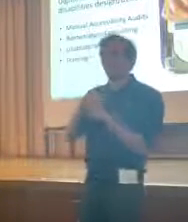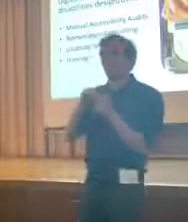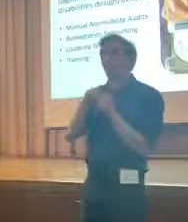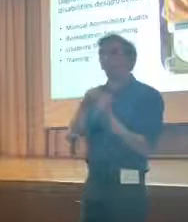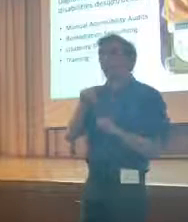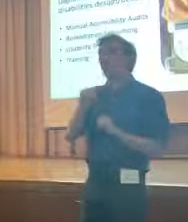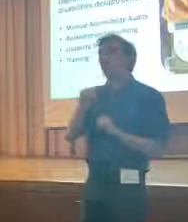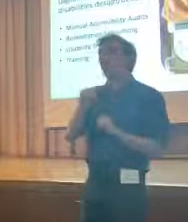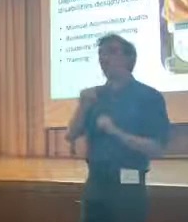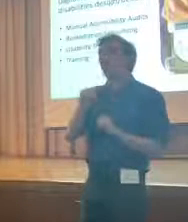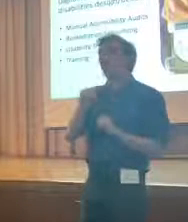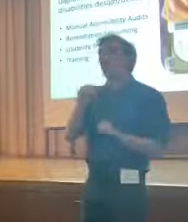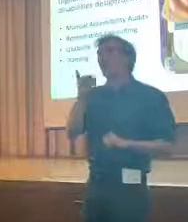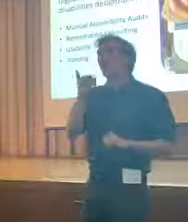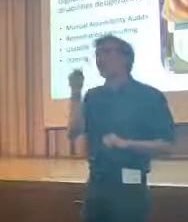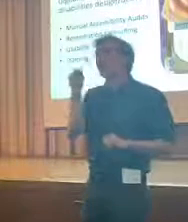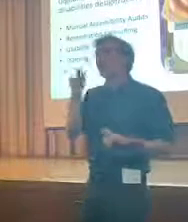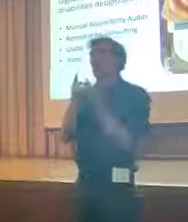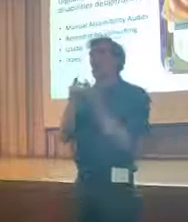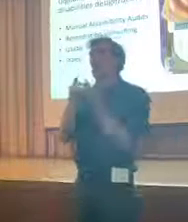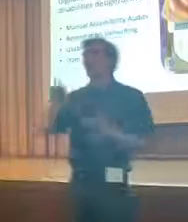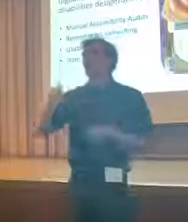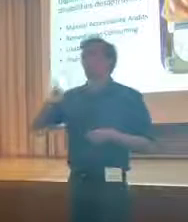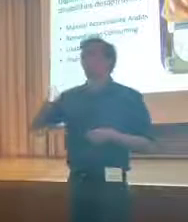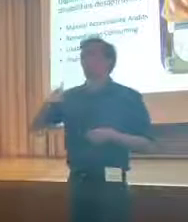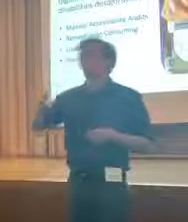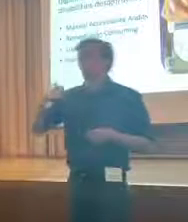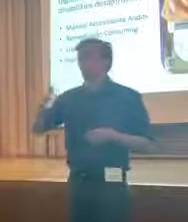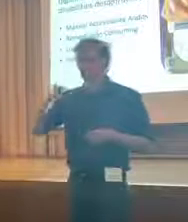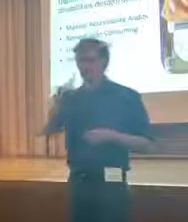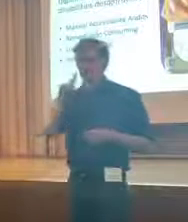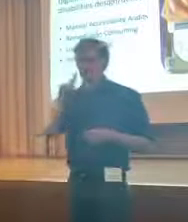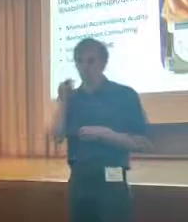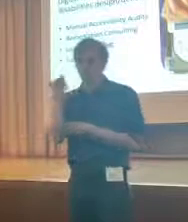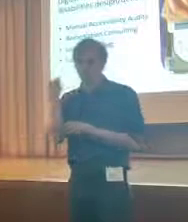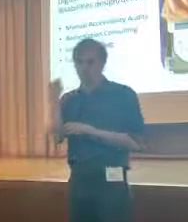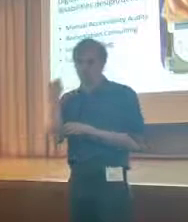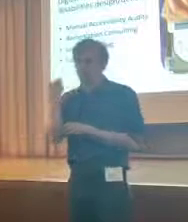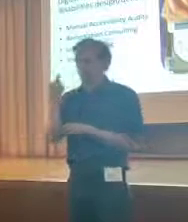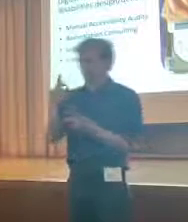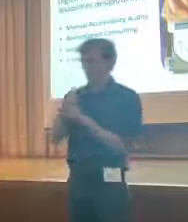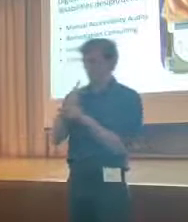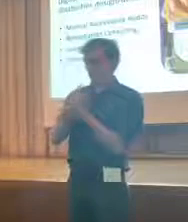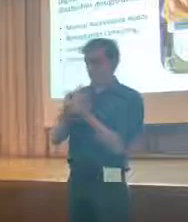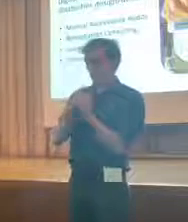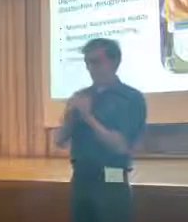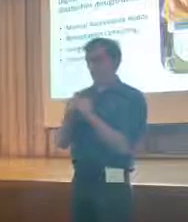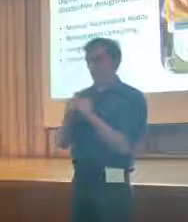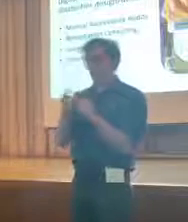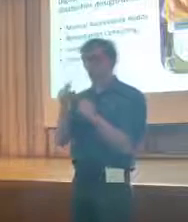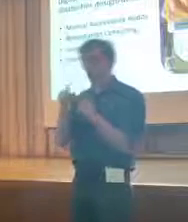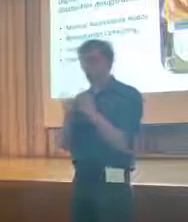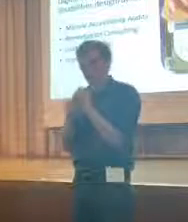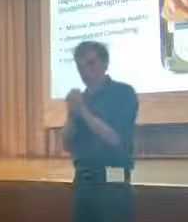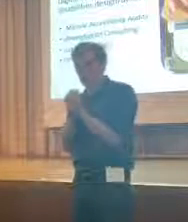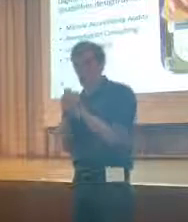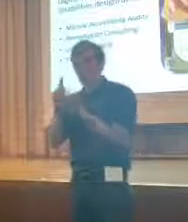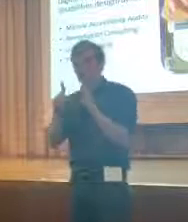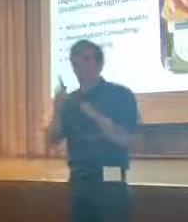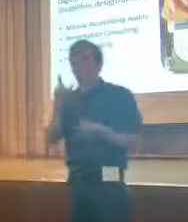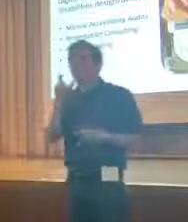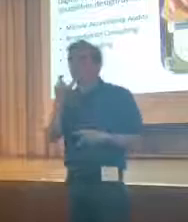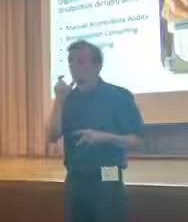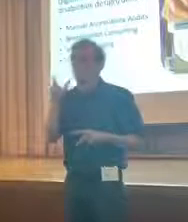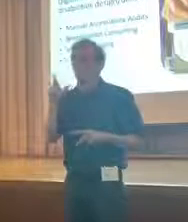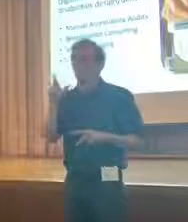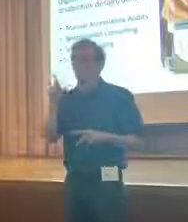going to communicate their work on an Americans with Disabilities Act transition plan. At that time, the DOT was